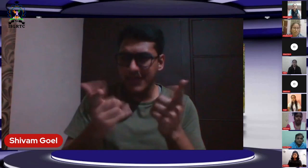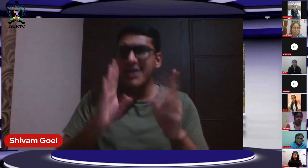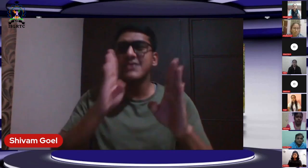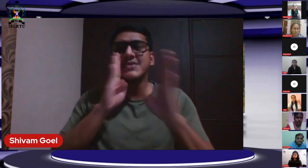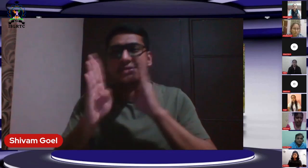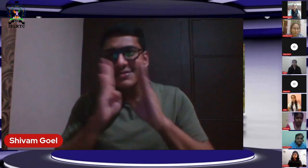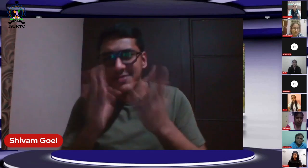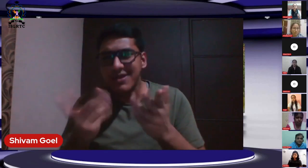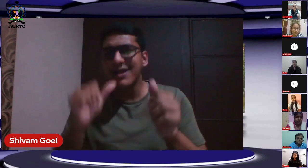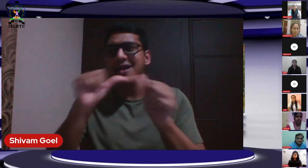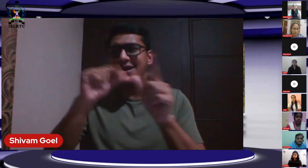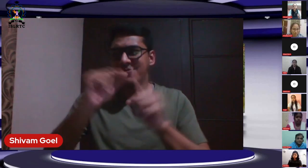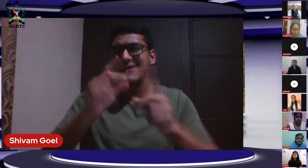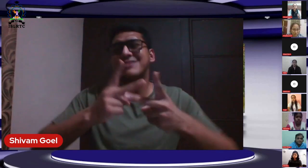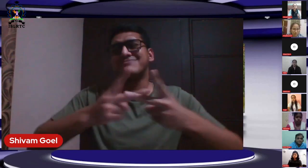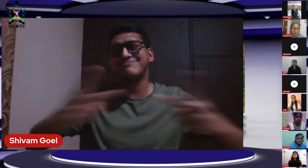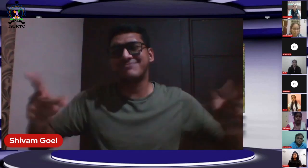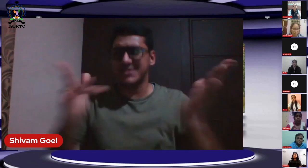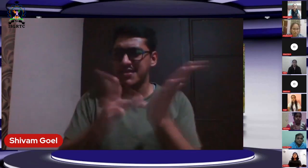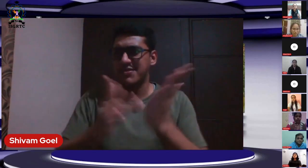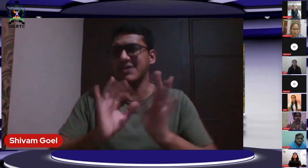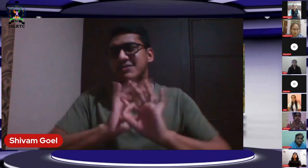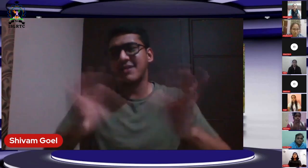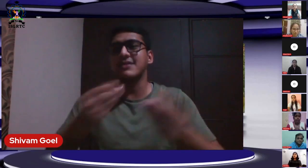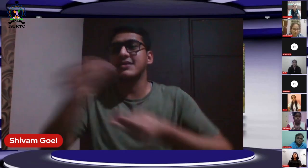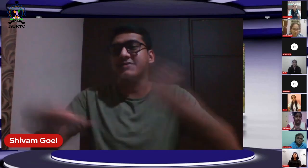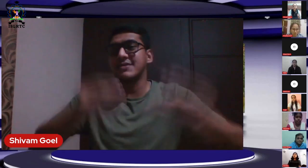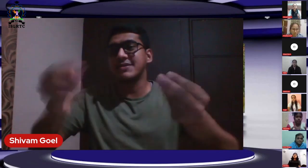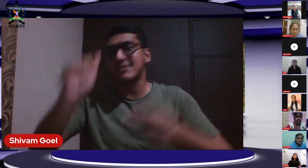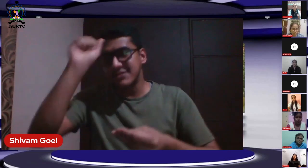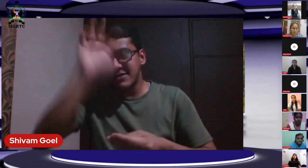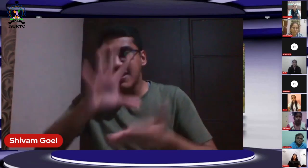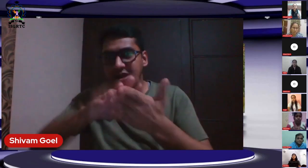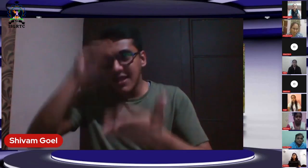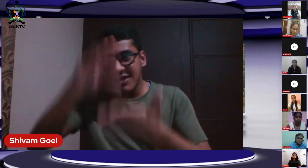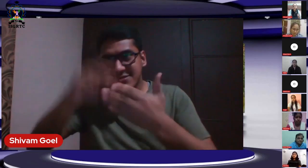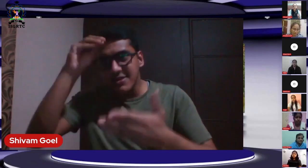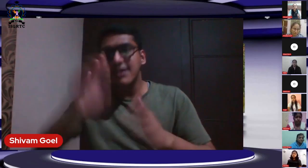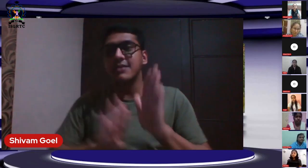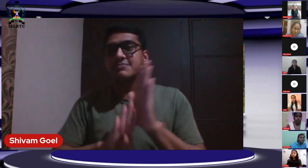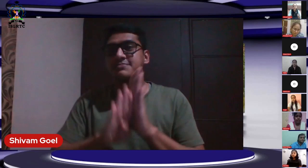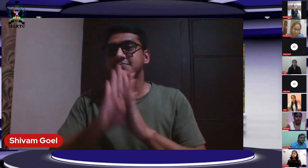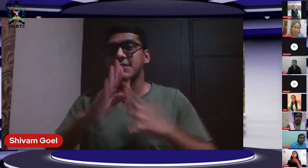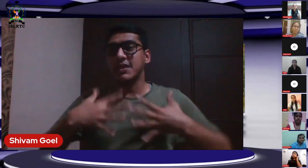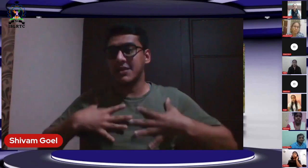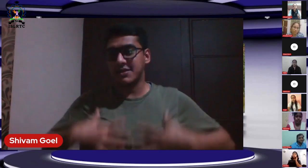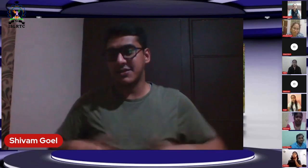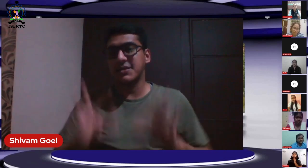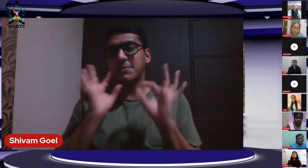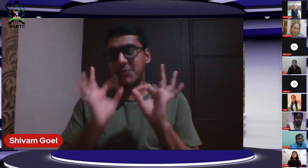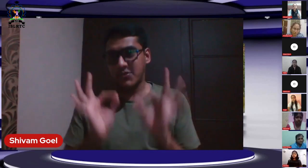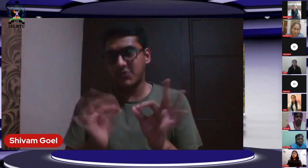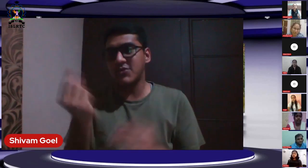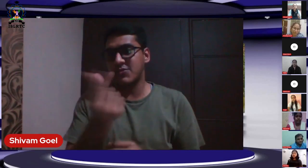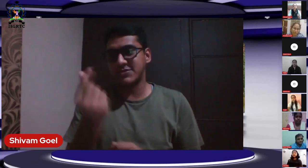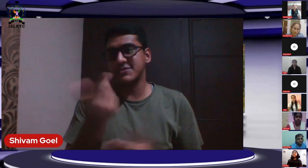and it has to be the yoga and its importance has to be spread through different medias, and we have to learn and develop